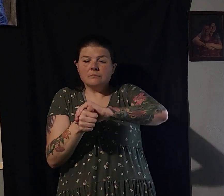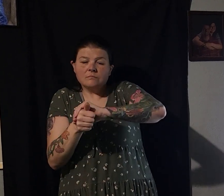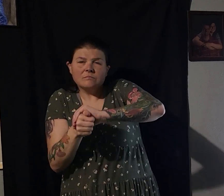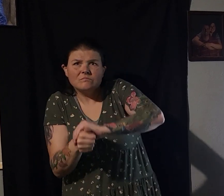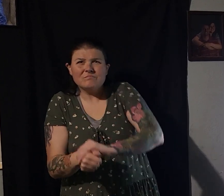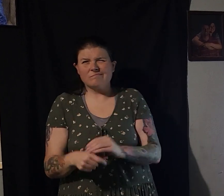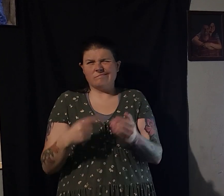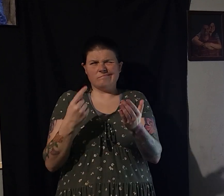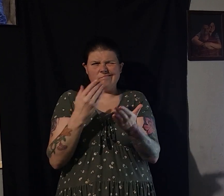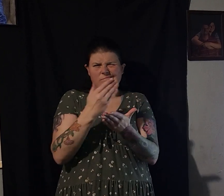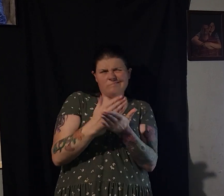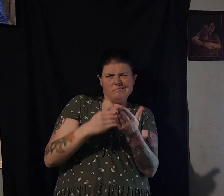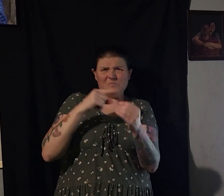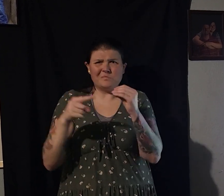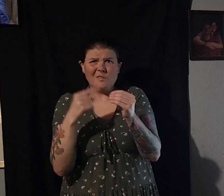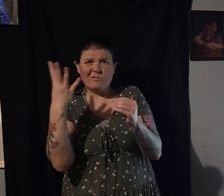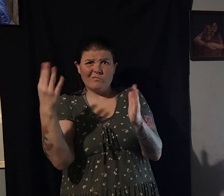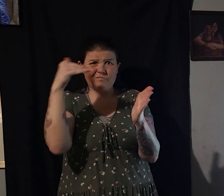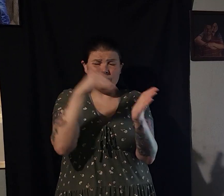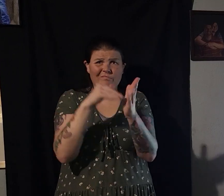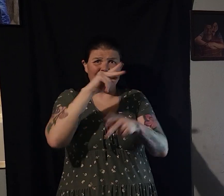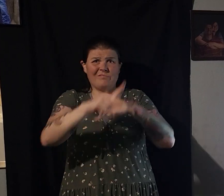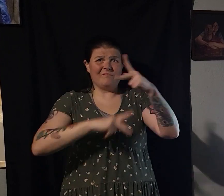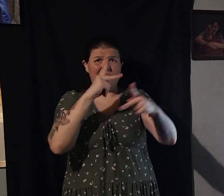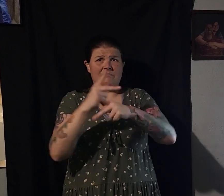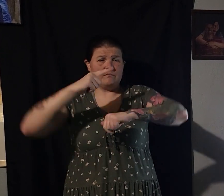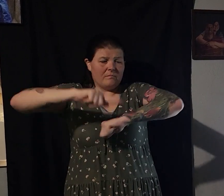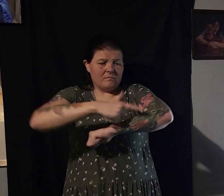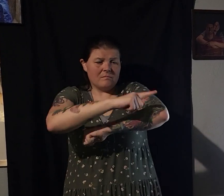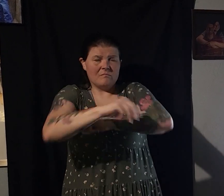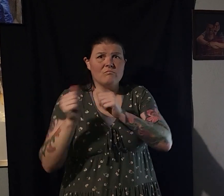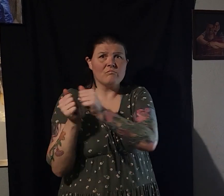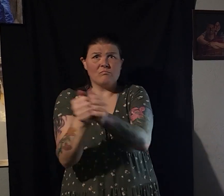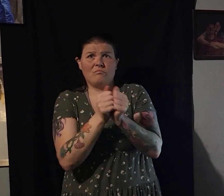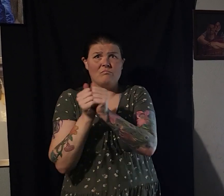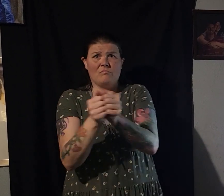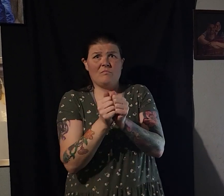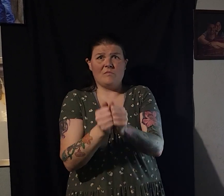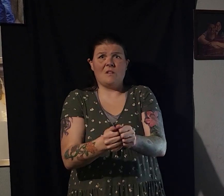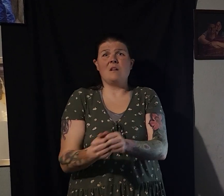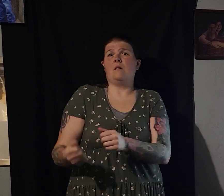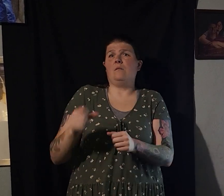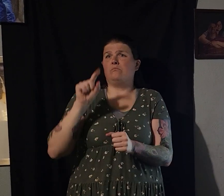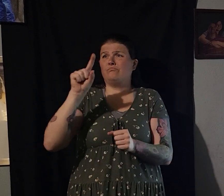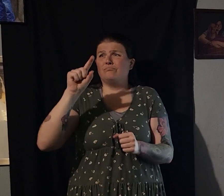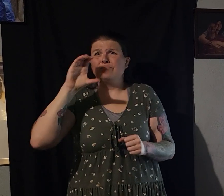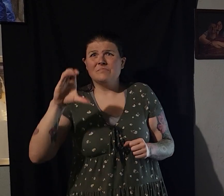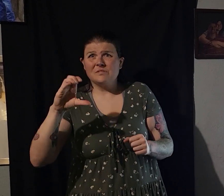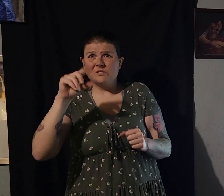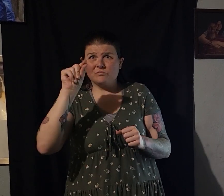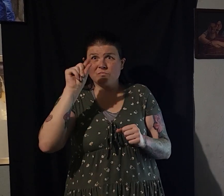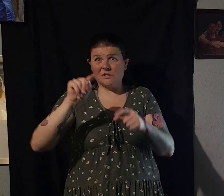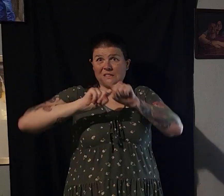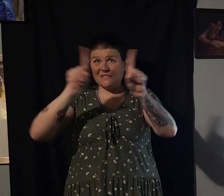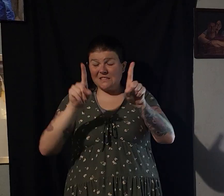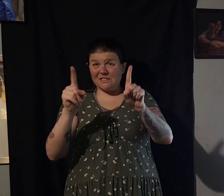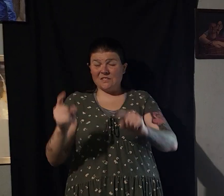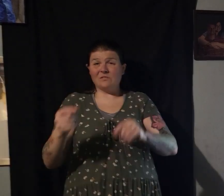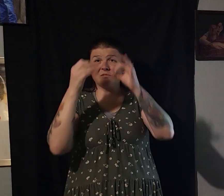about 4,000 kinds of lizards altogether, including around 120 different chameleons. Just